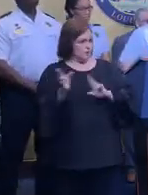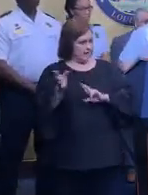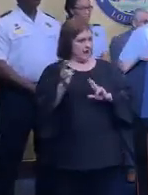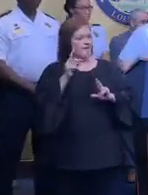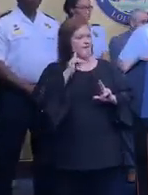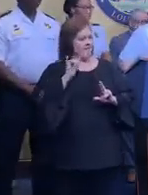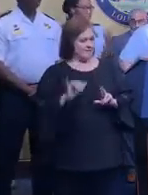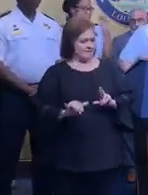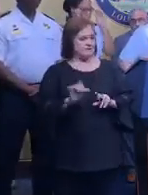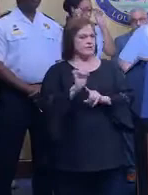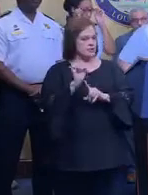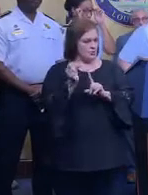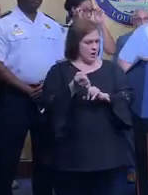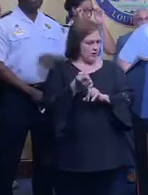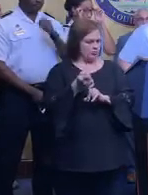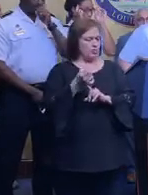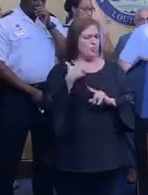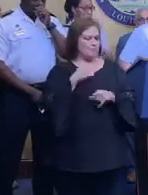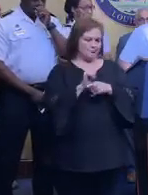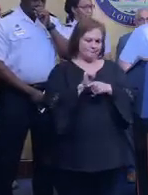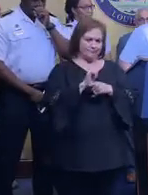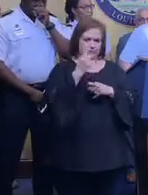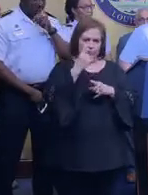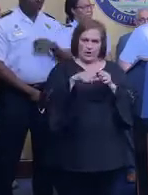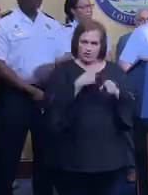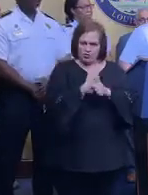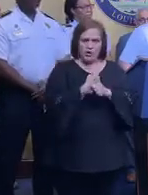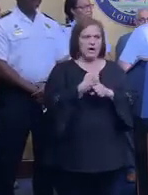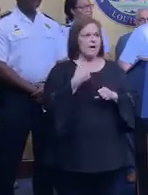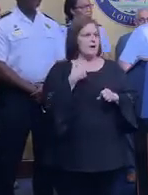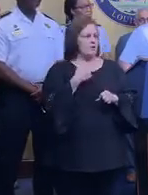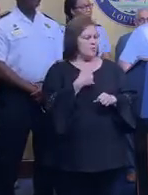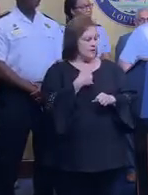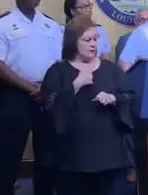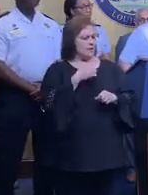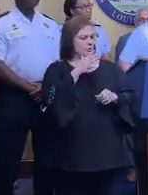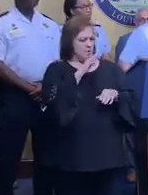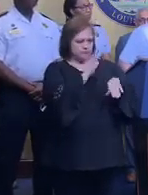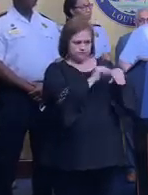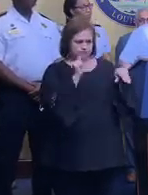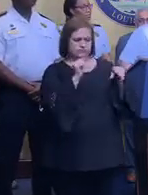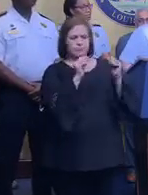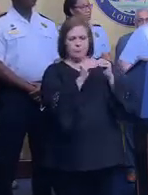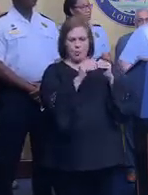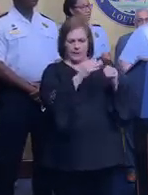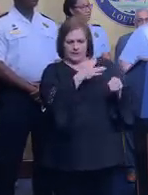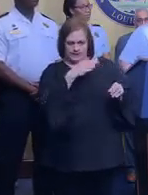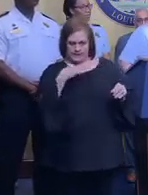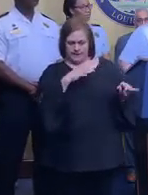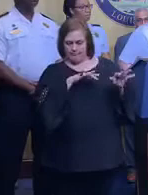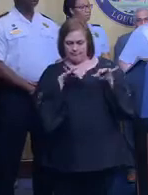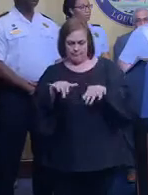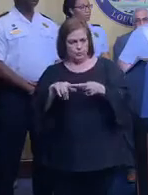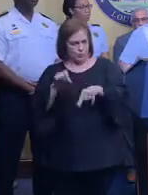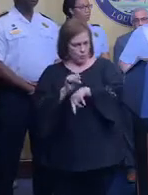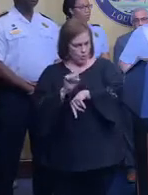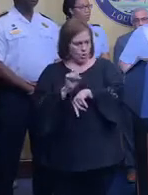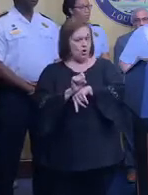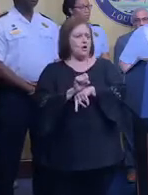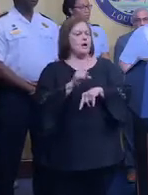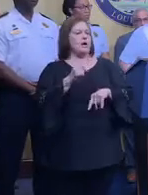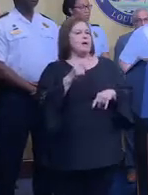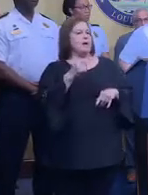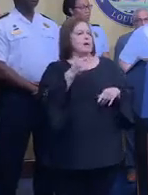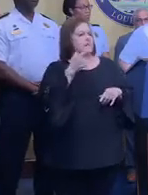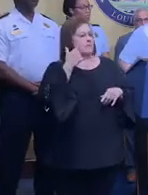type of season all year long. Everyone's been briefed. We'll be up staffing for this event. We provide staffing